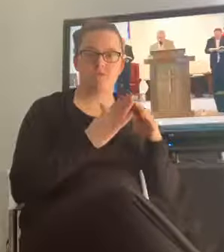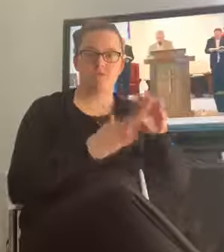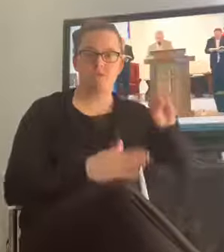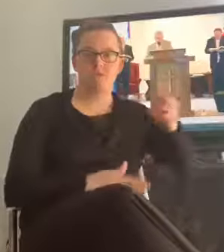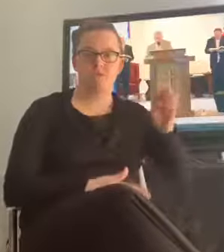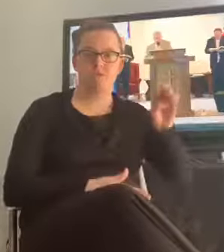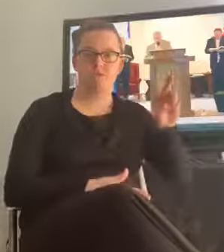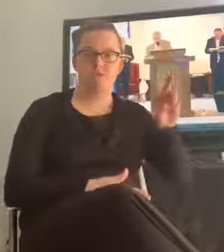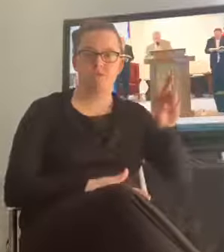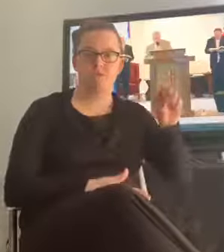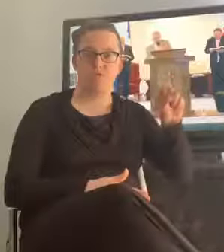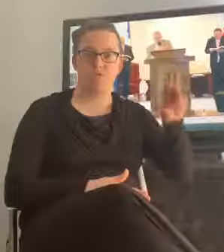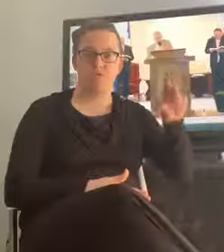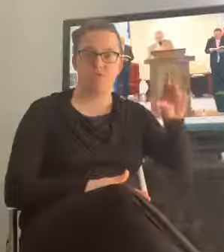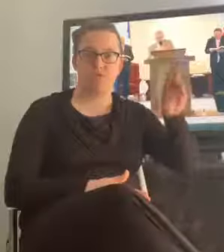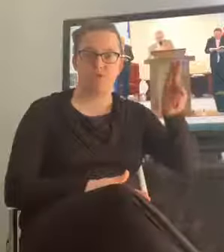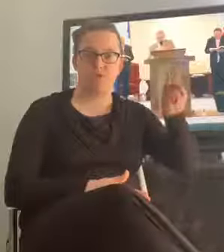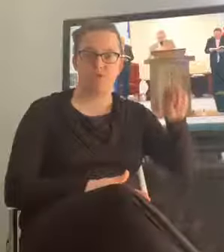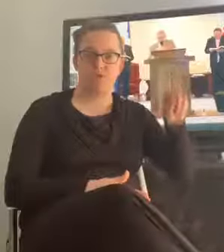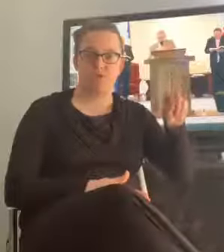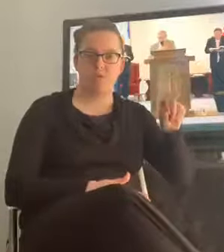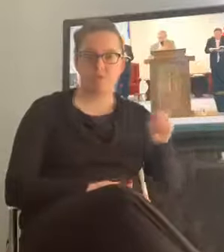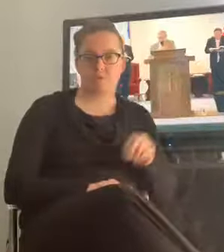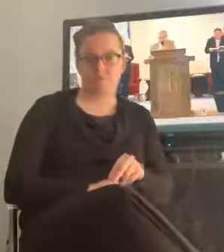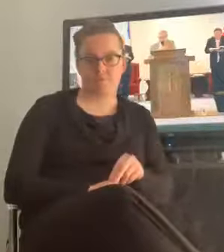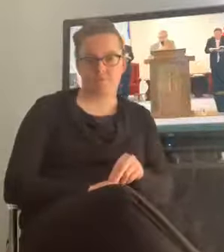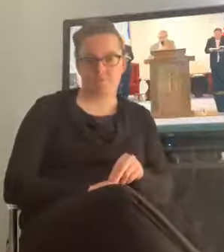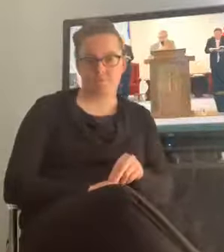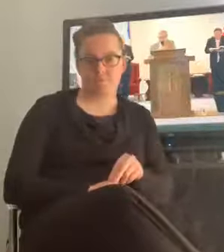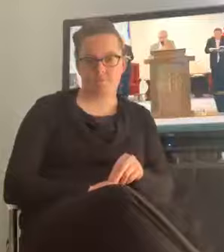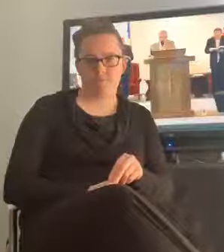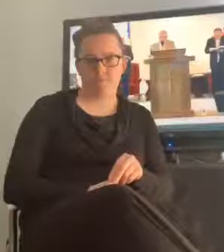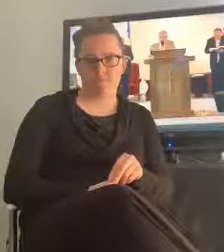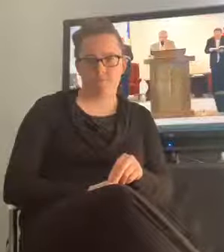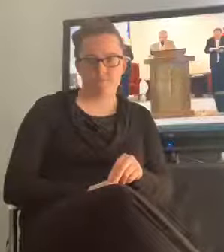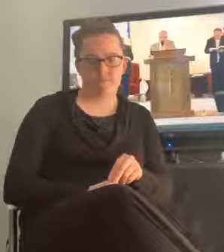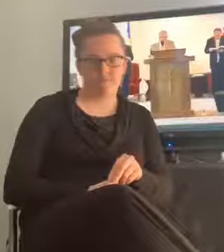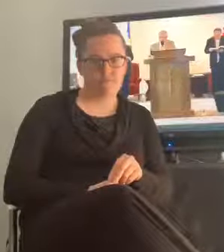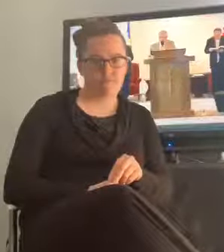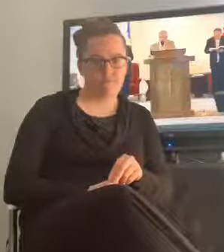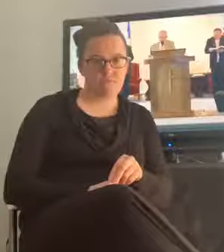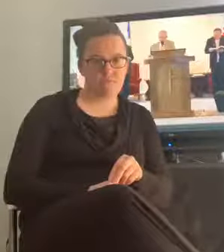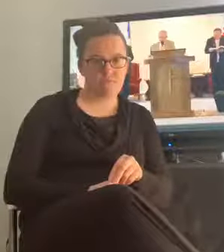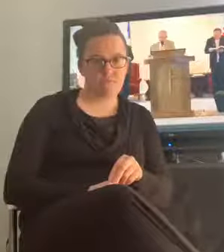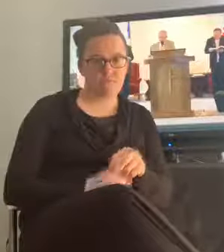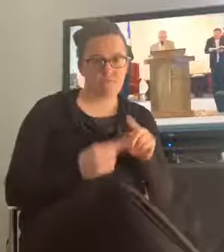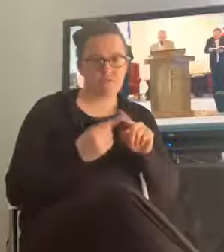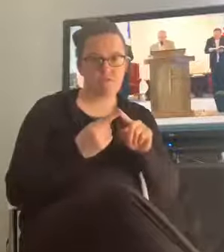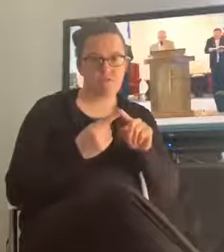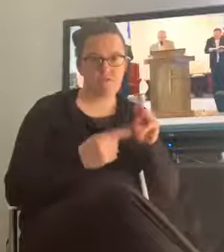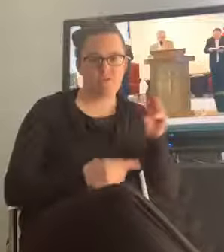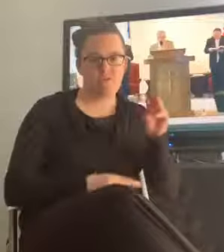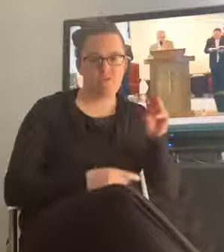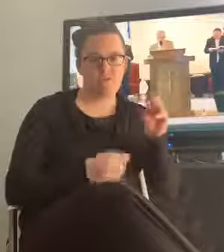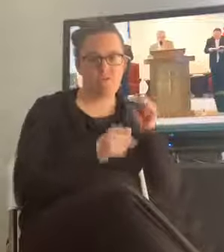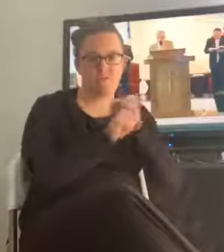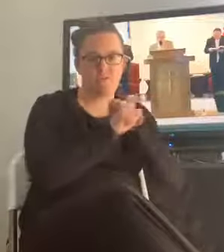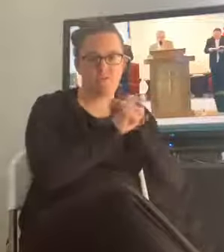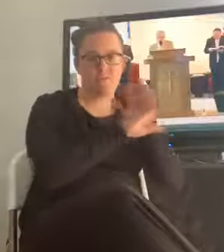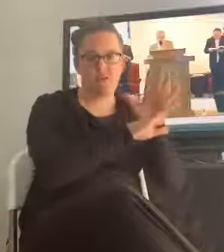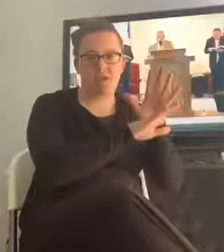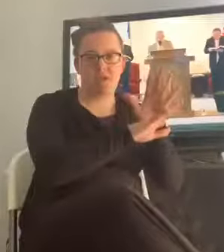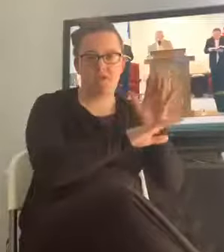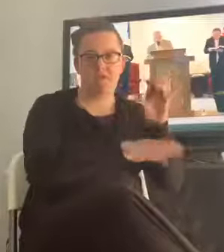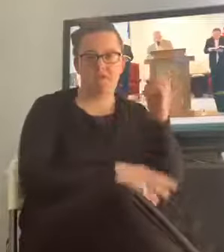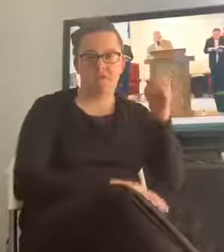and were to come to Bethany, unto the Mount of Olives, then sent